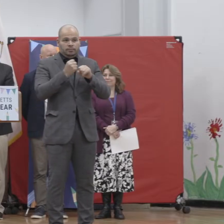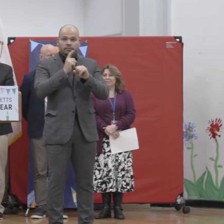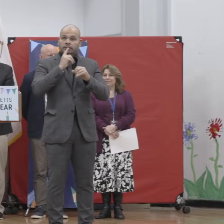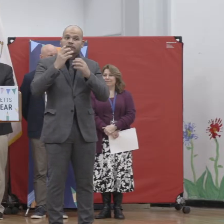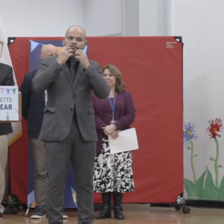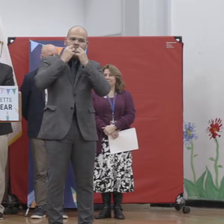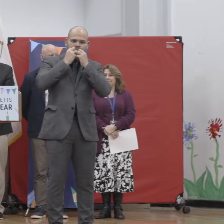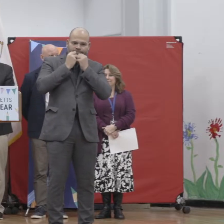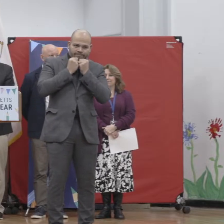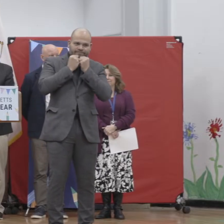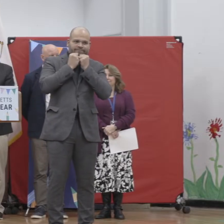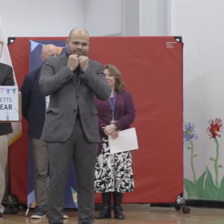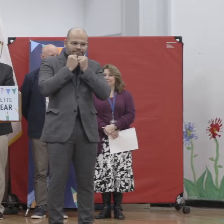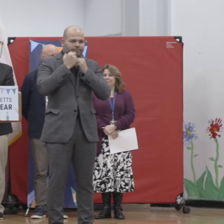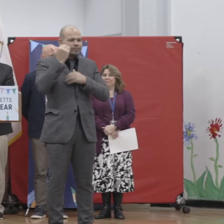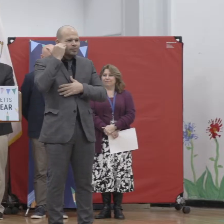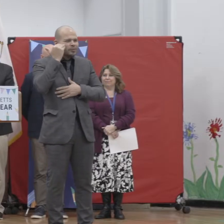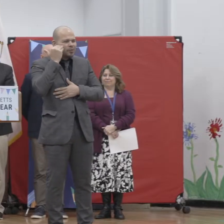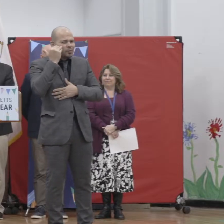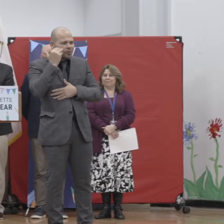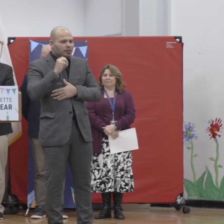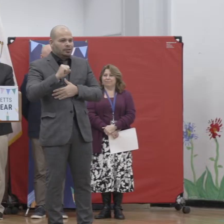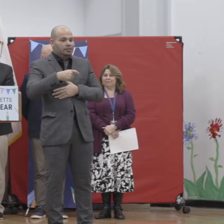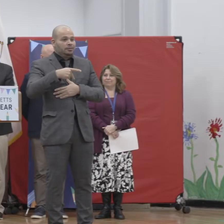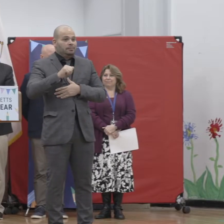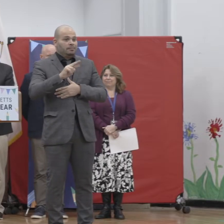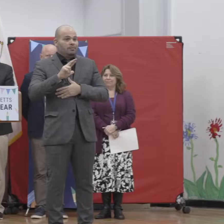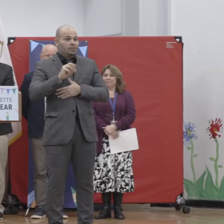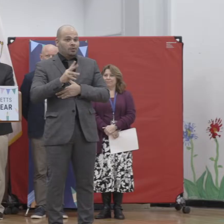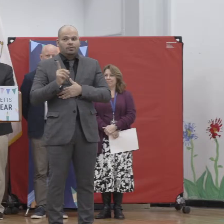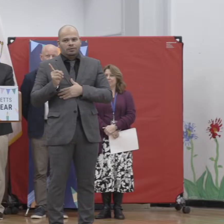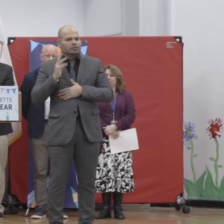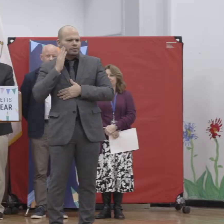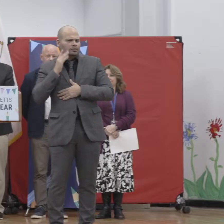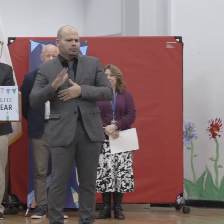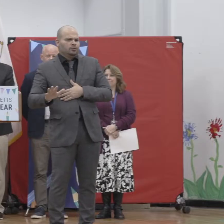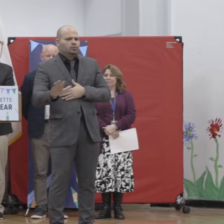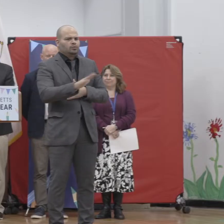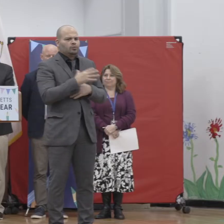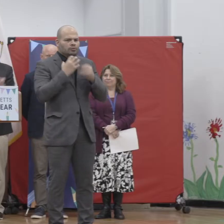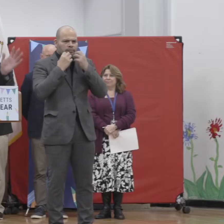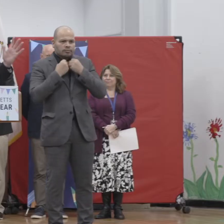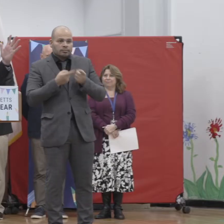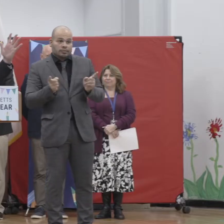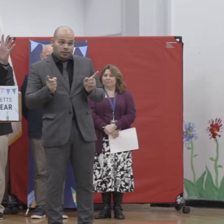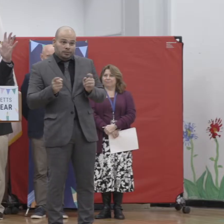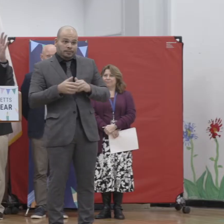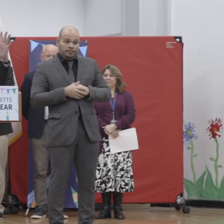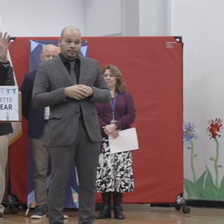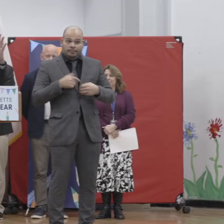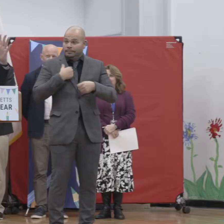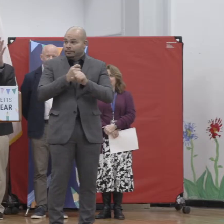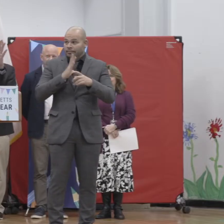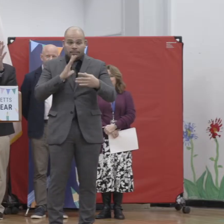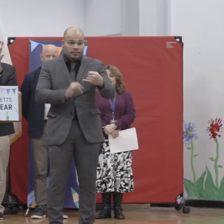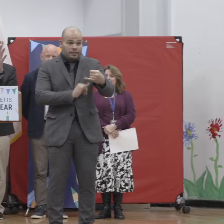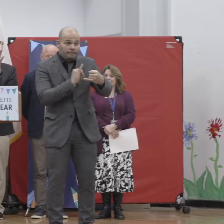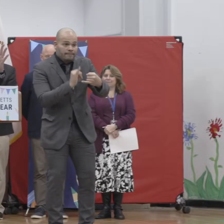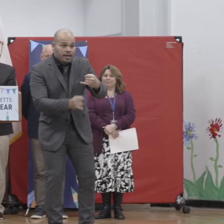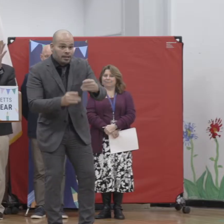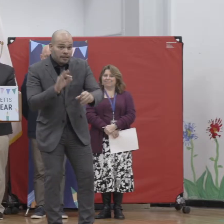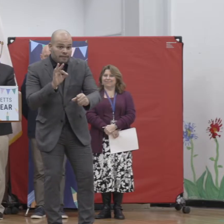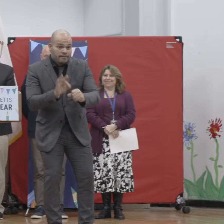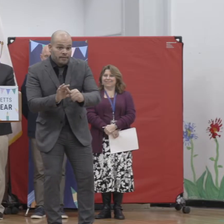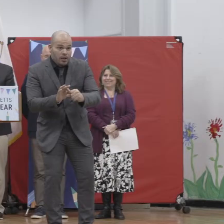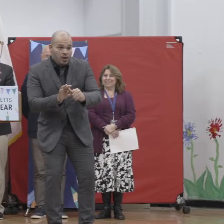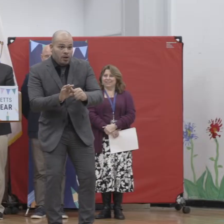to Miss Sparrow, because you know what? I was the deciding vote. The governor mentioned how the field got narrower and narrower